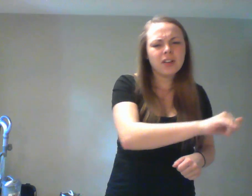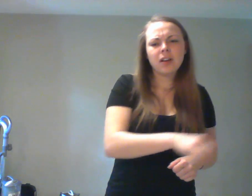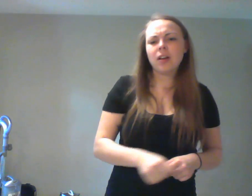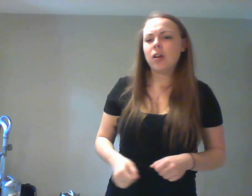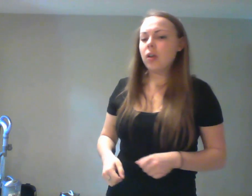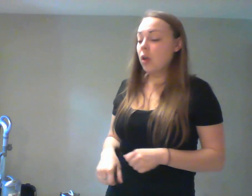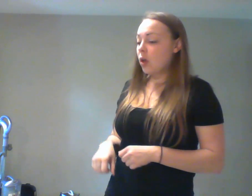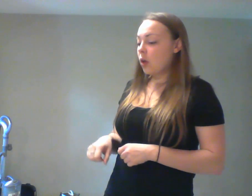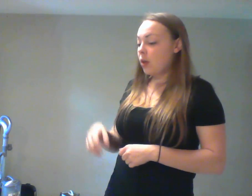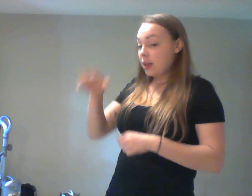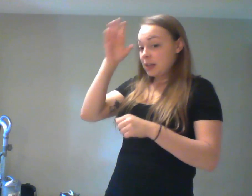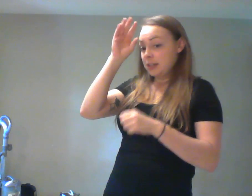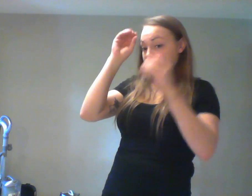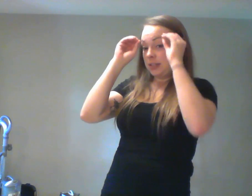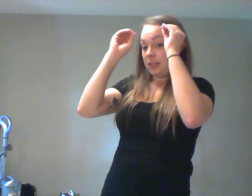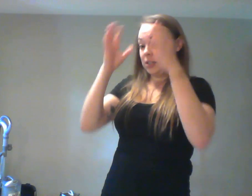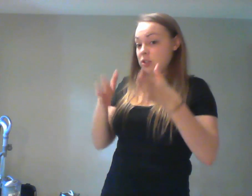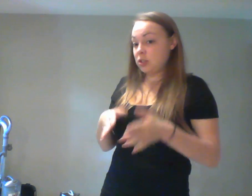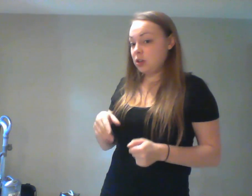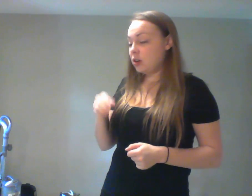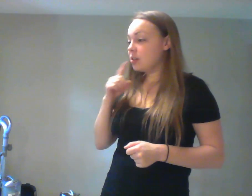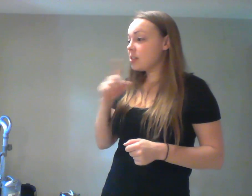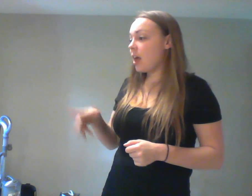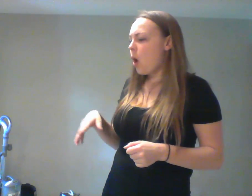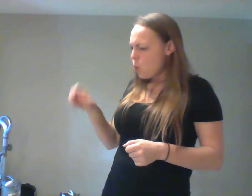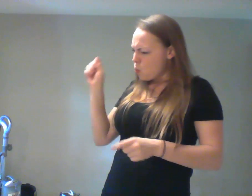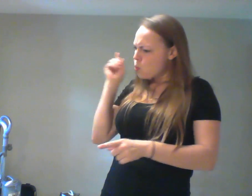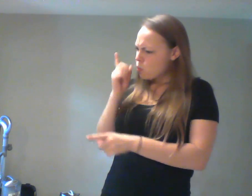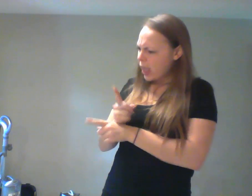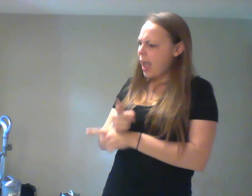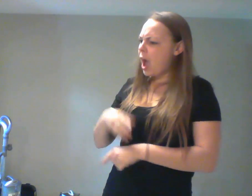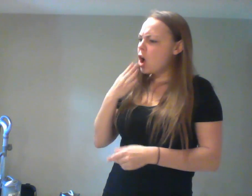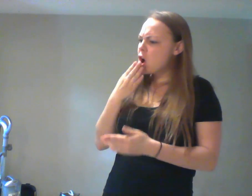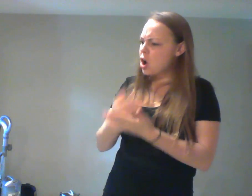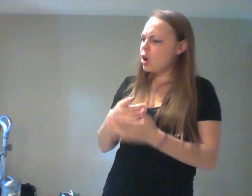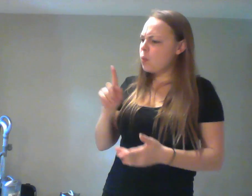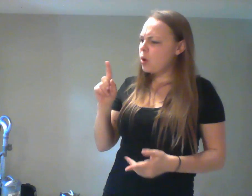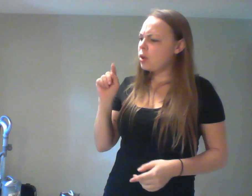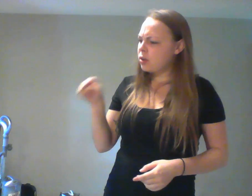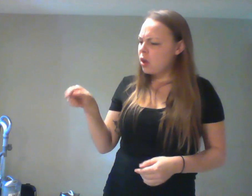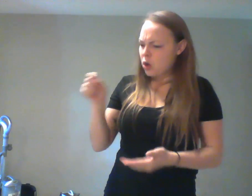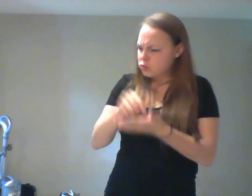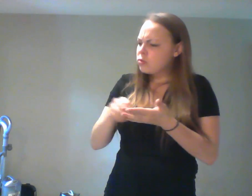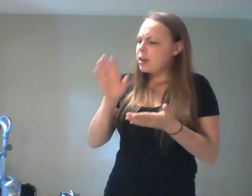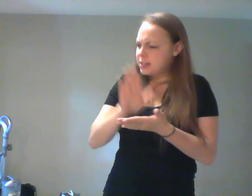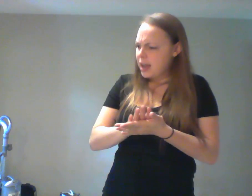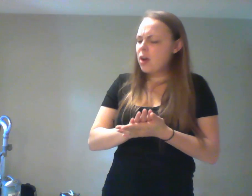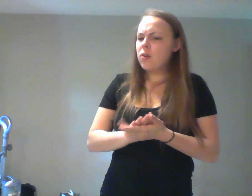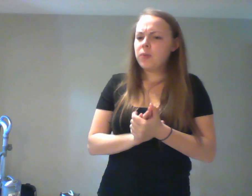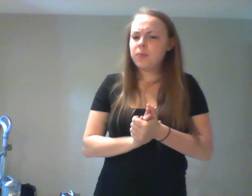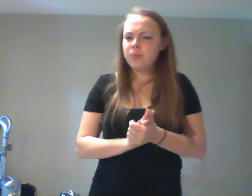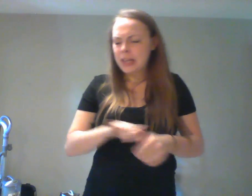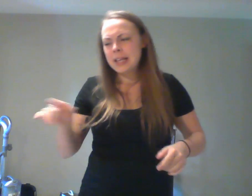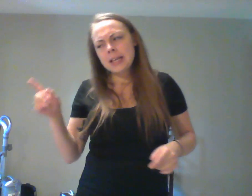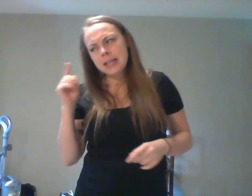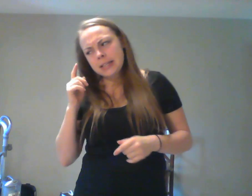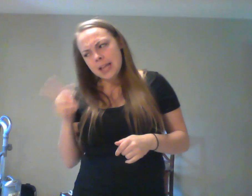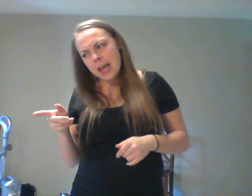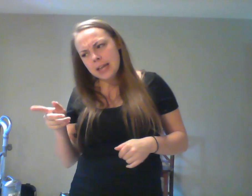Oh, that's a great one. Write that one down. Write that one down. That's an excellent one. Is that something they have in common or something that's different? In common.